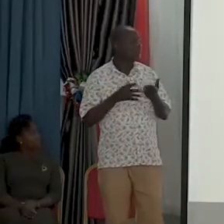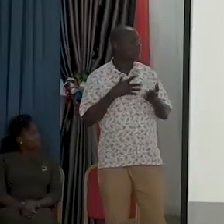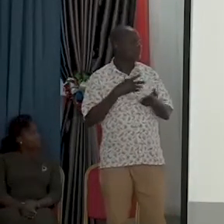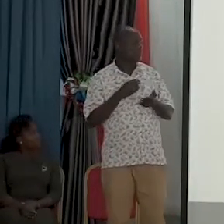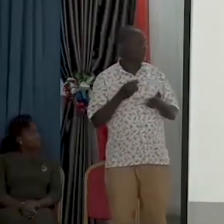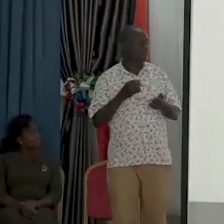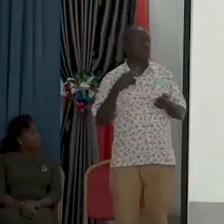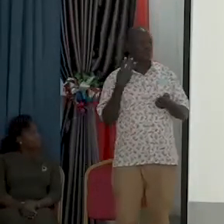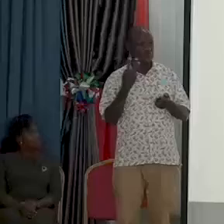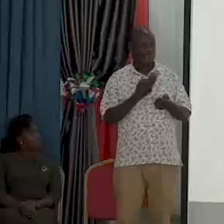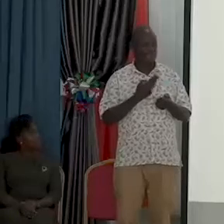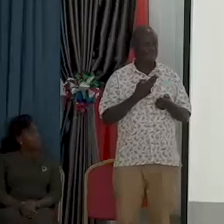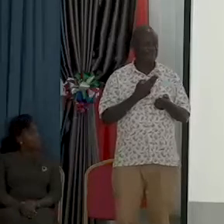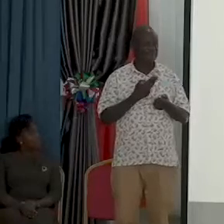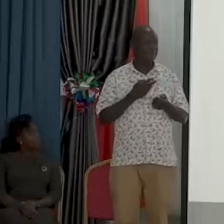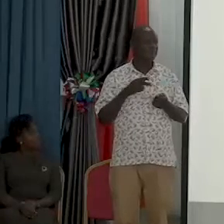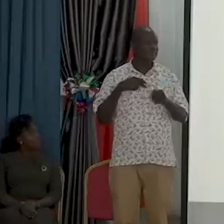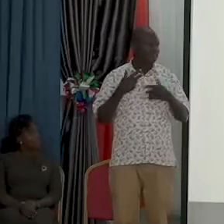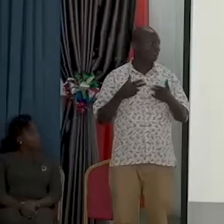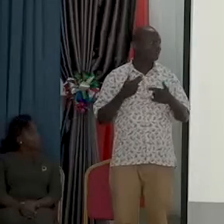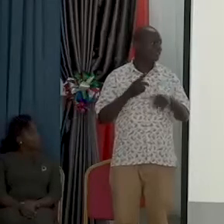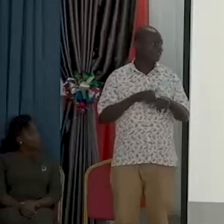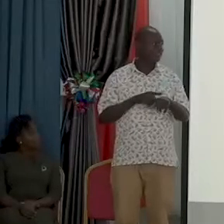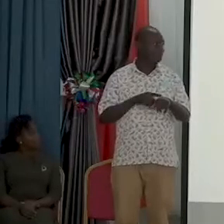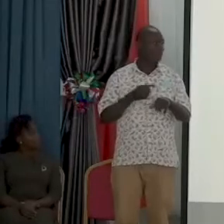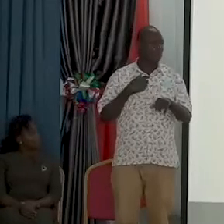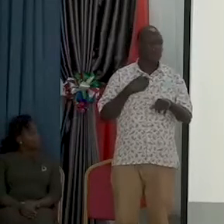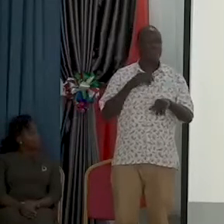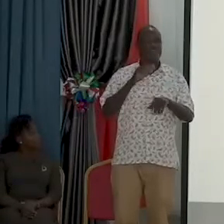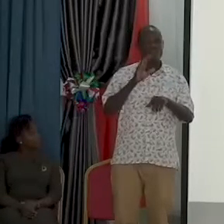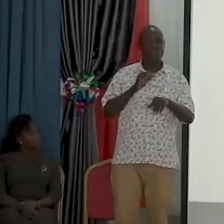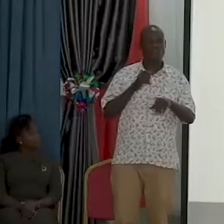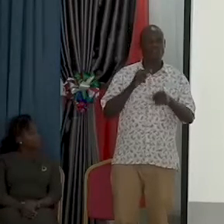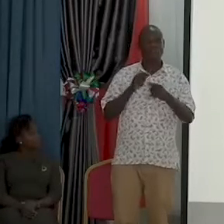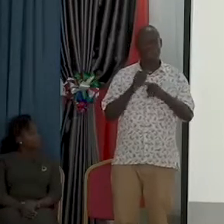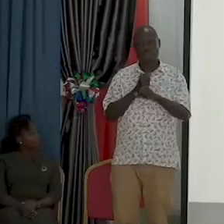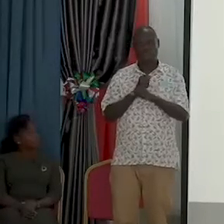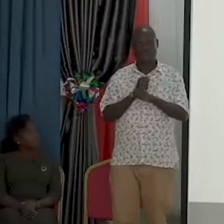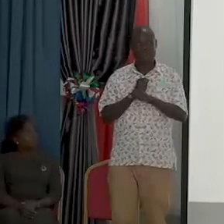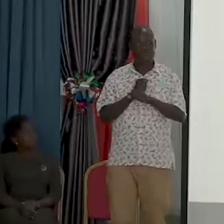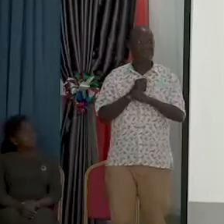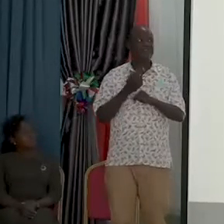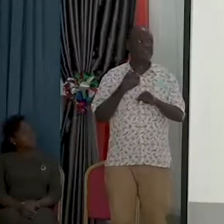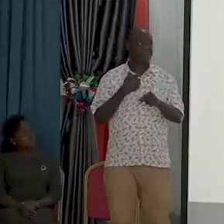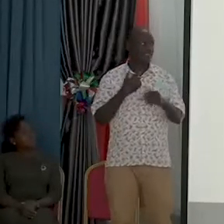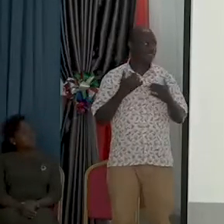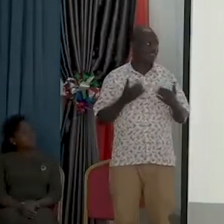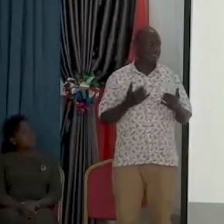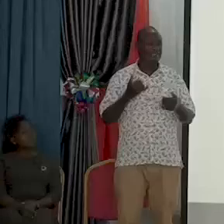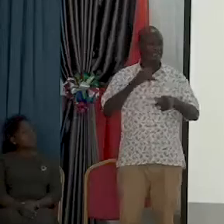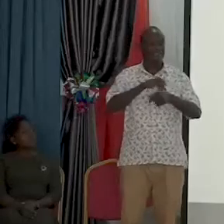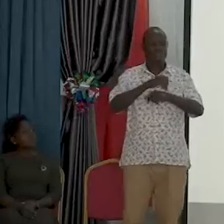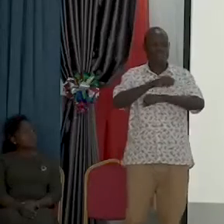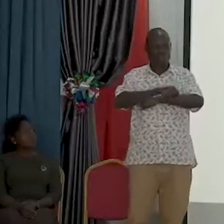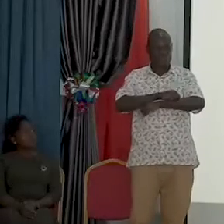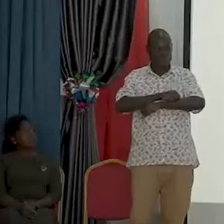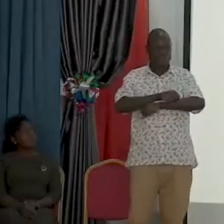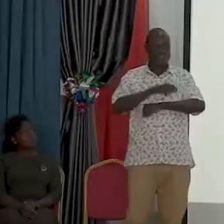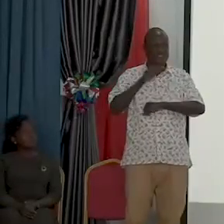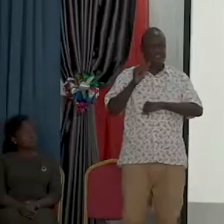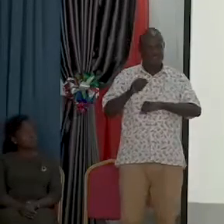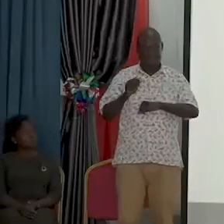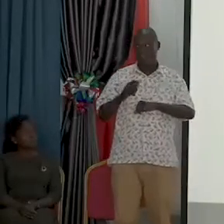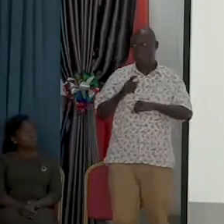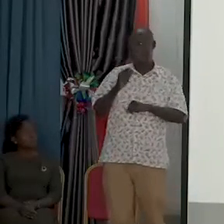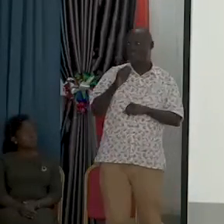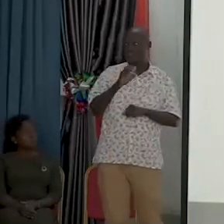And we would oftentimes be called in to do an evaluation for a child in a school. And this is the